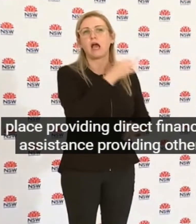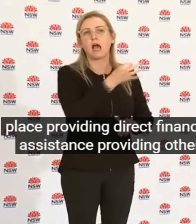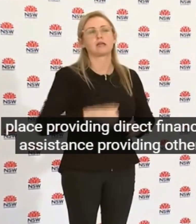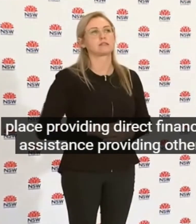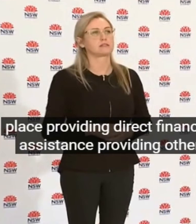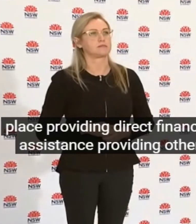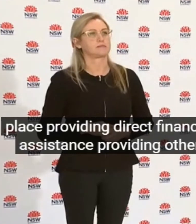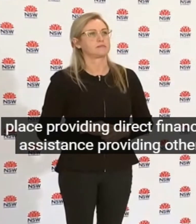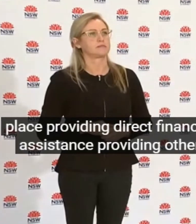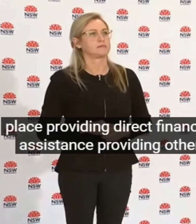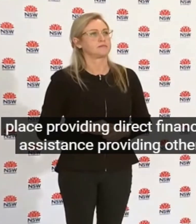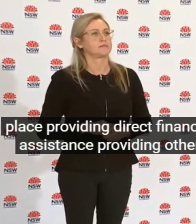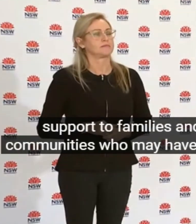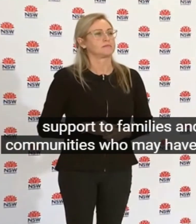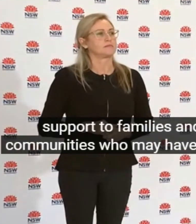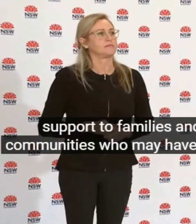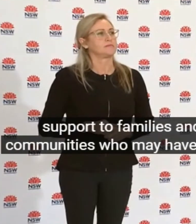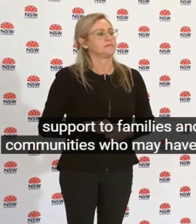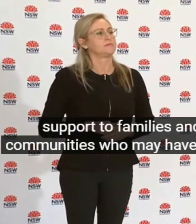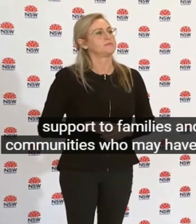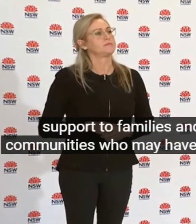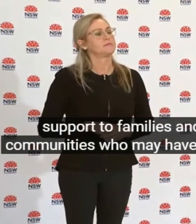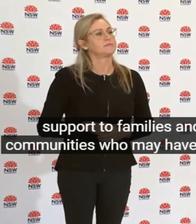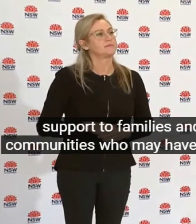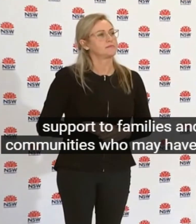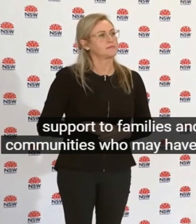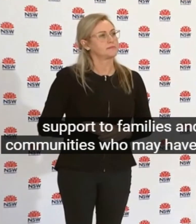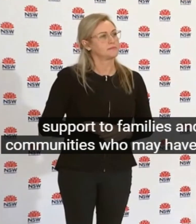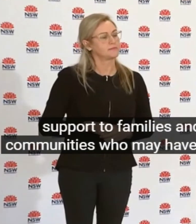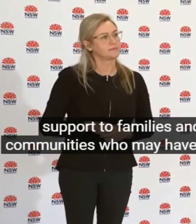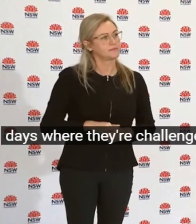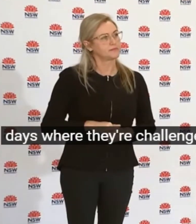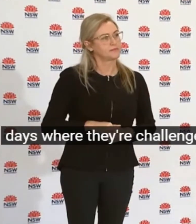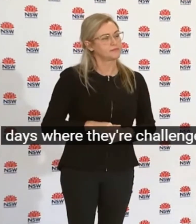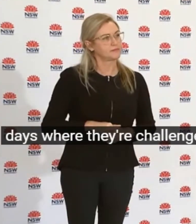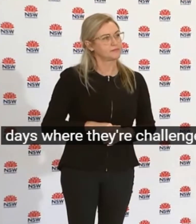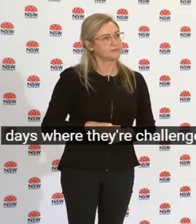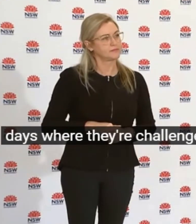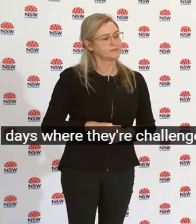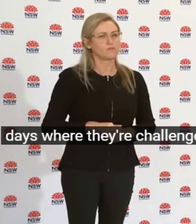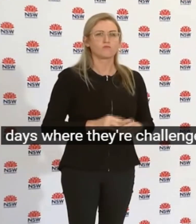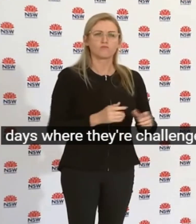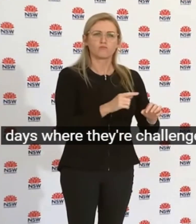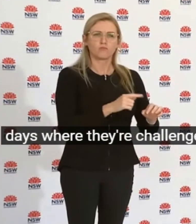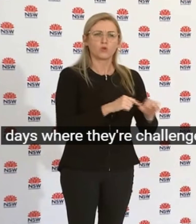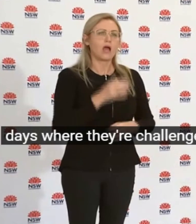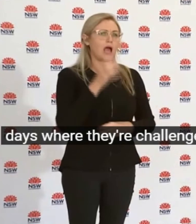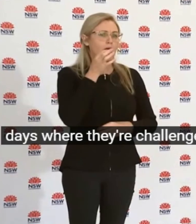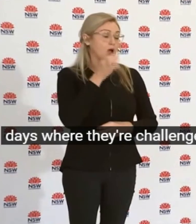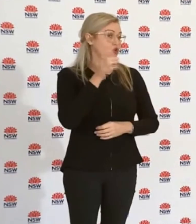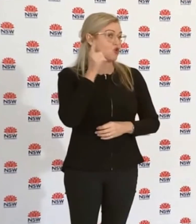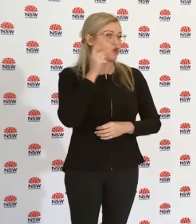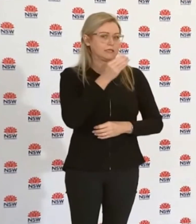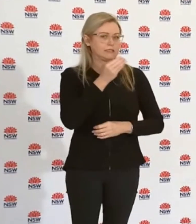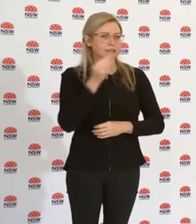James Coleman, it's not a one-on-one. Premier, we're getting reports right across Greater Sydney that a lot of Year 12 students are actually terrified about coming